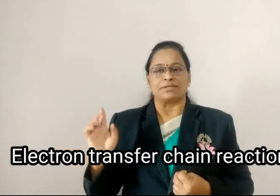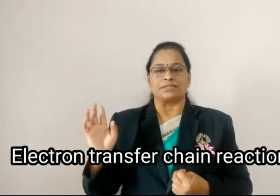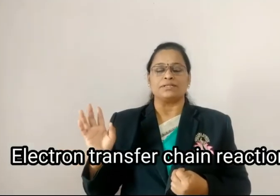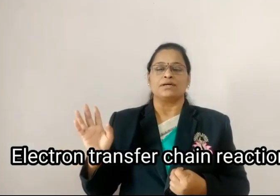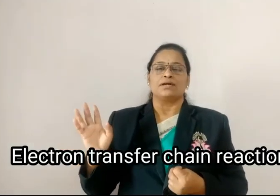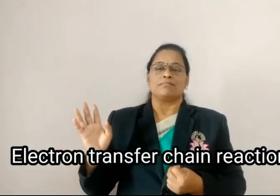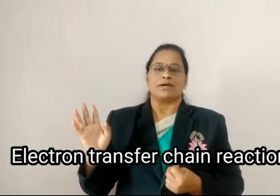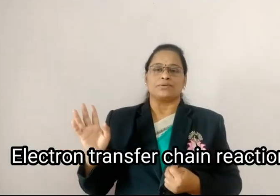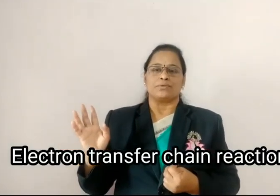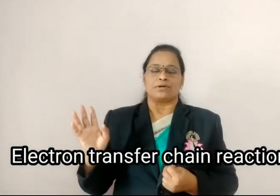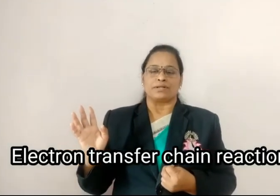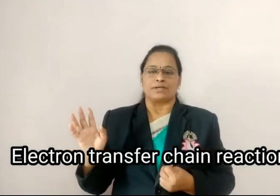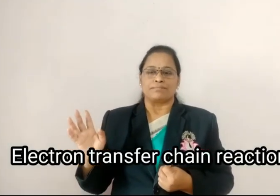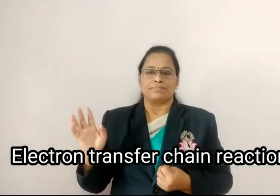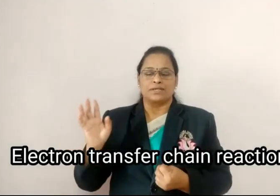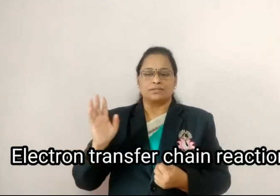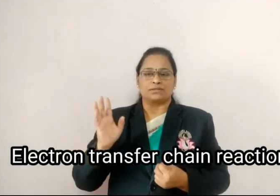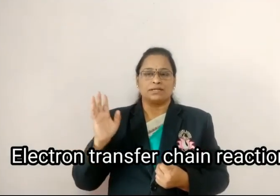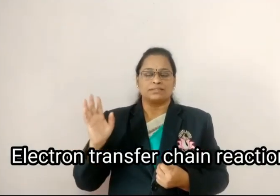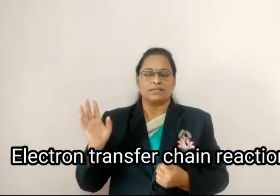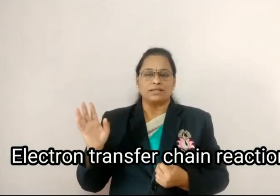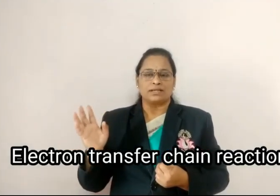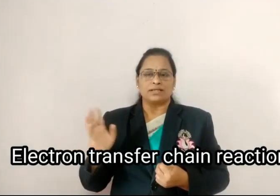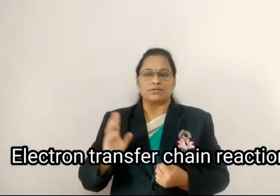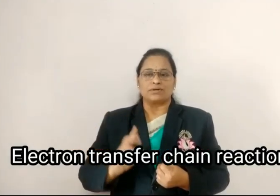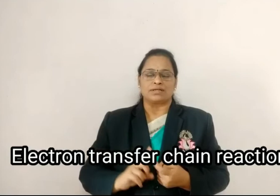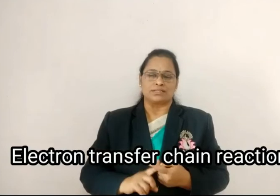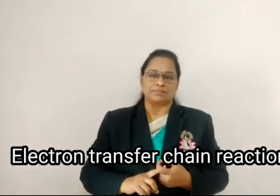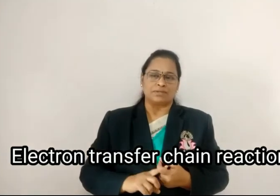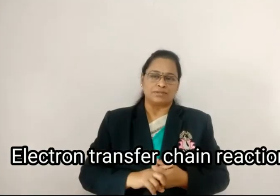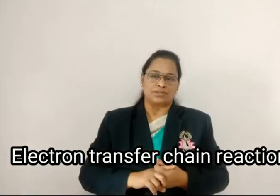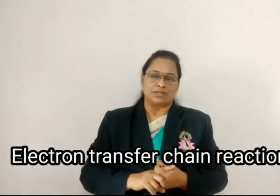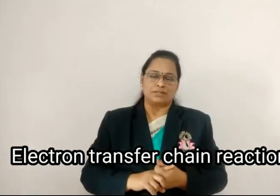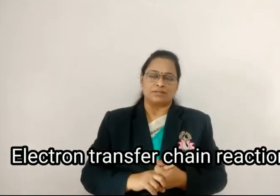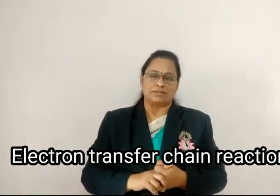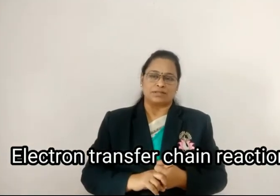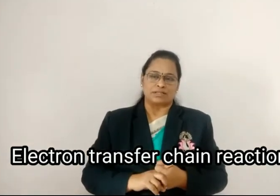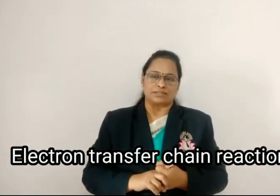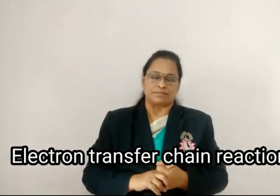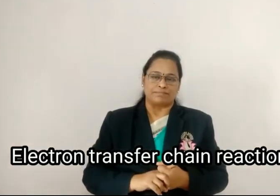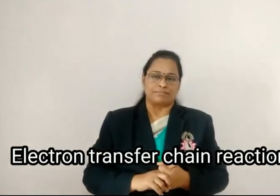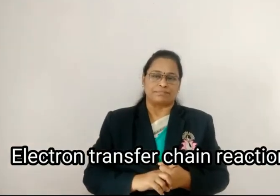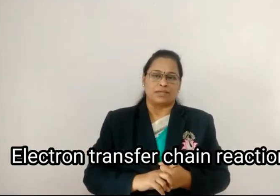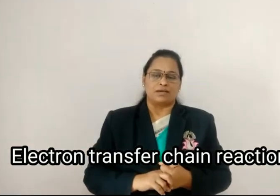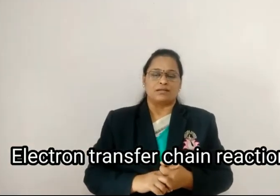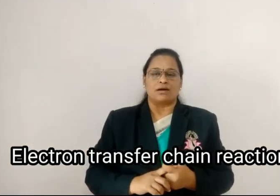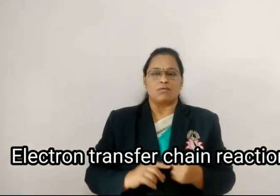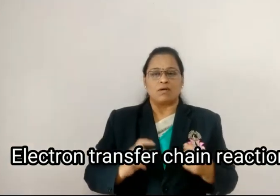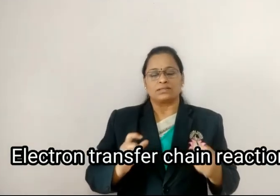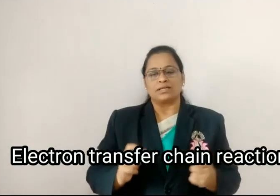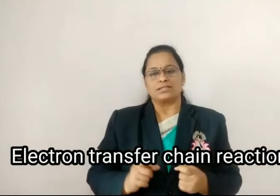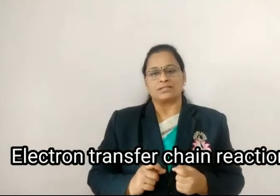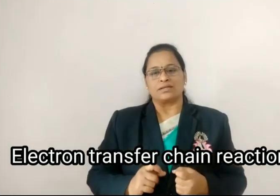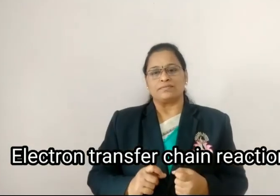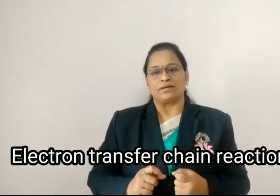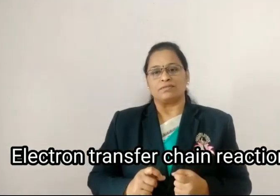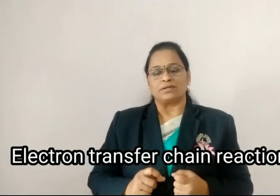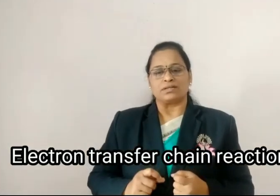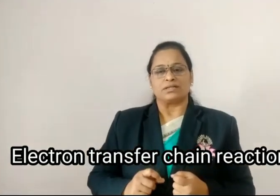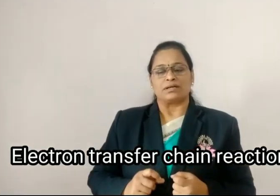in mitochondria. So let's see electron transfer chain reaction. Now oxidation, if you have learned in